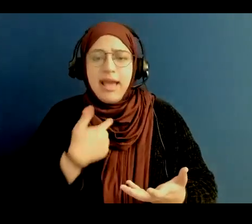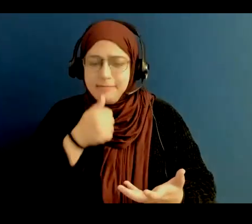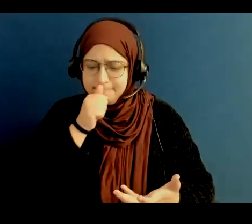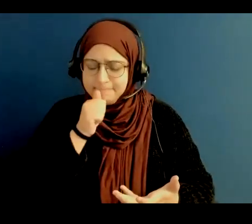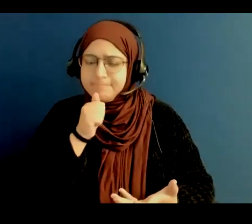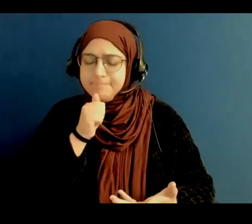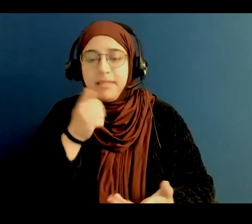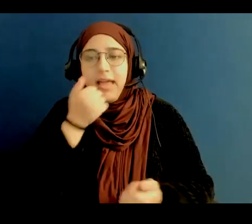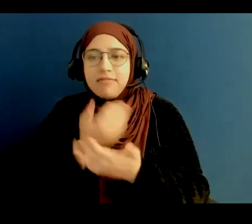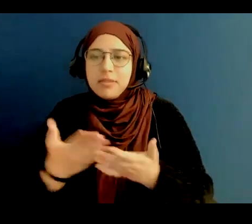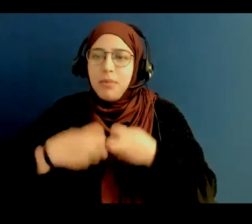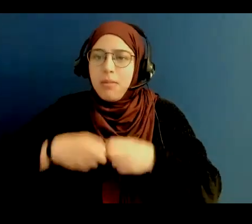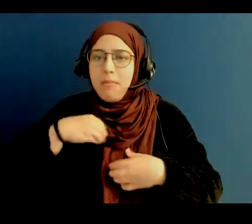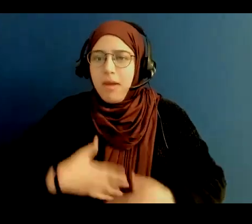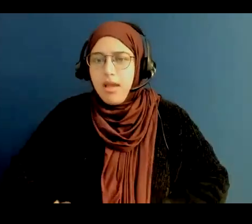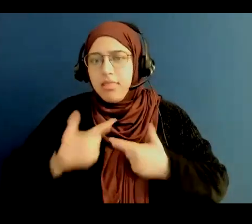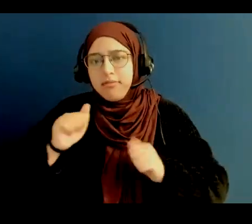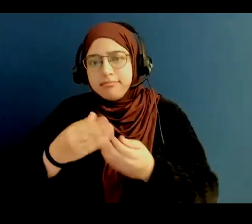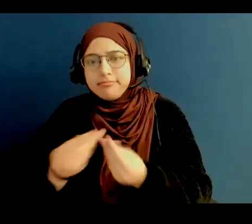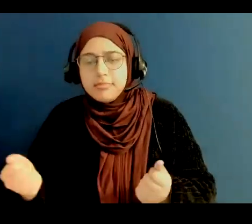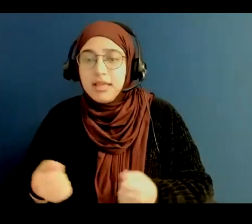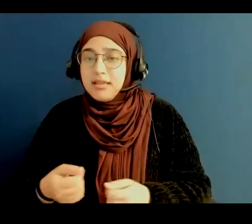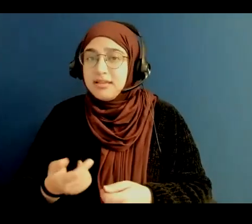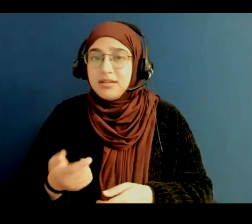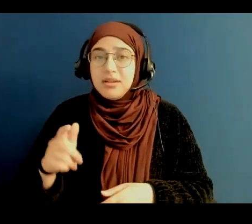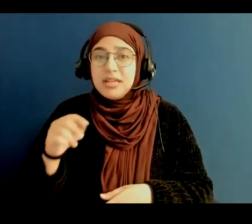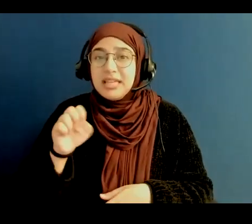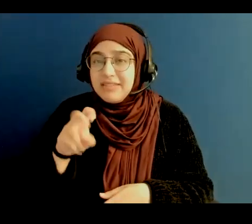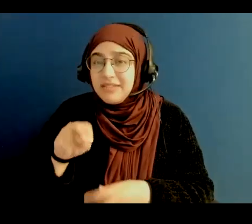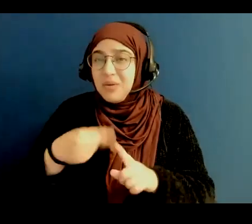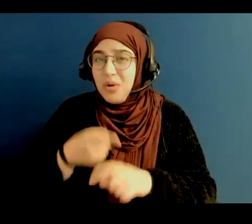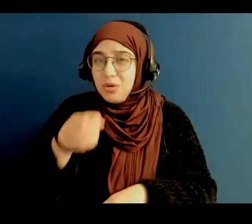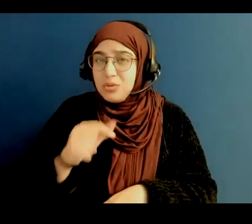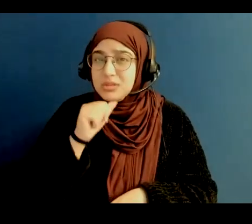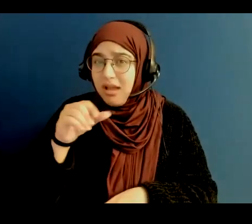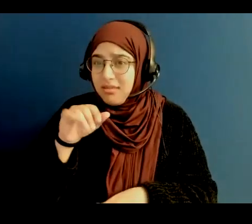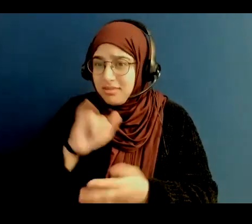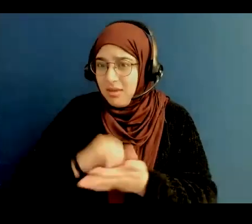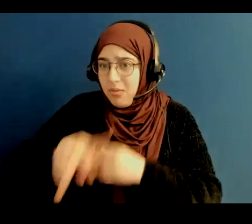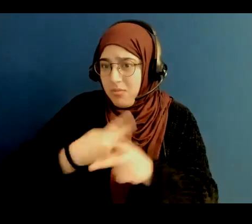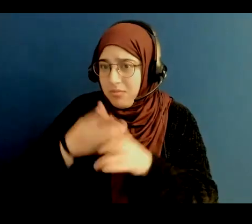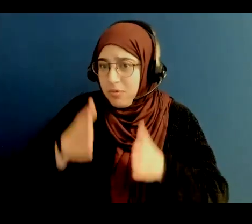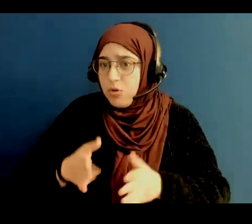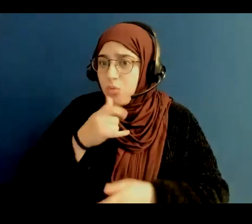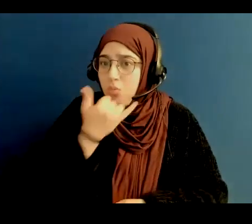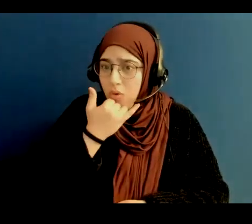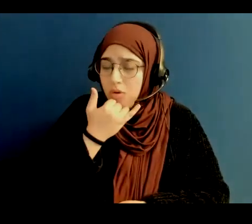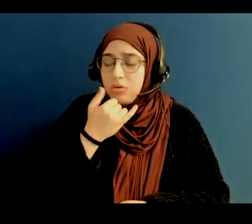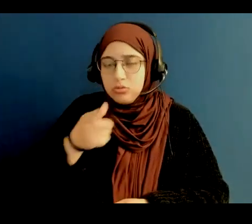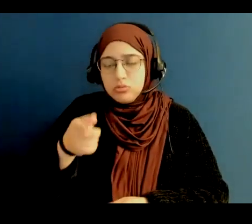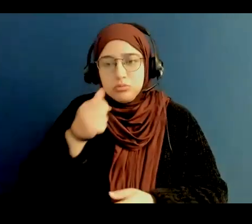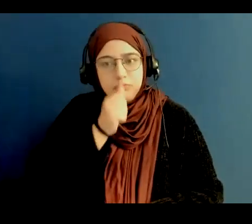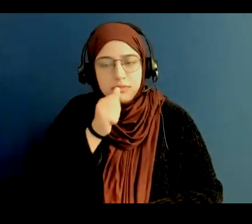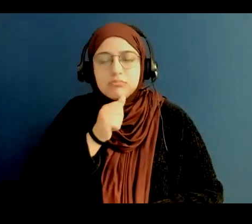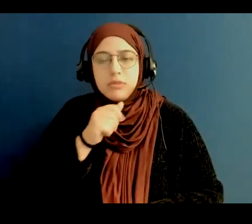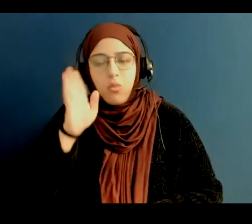it's not necessarily involved with you, even when you're not the one who is in the wrong. So when it comes to productivity,